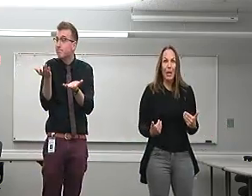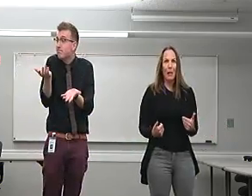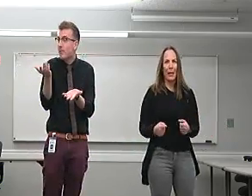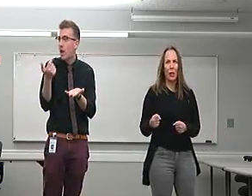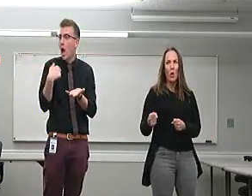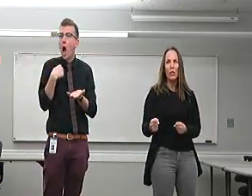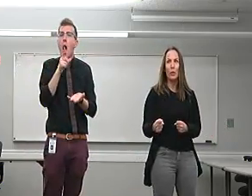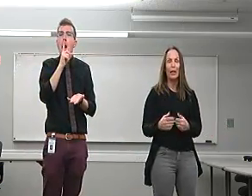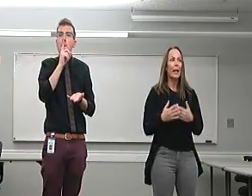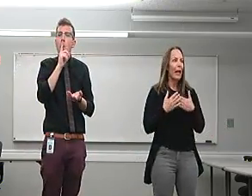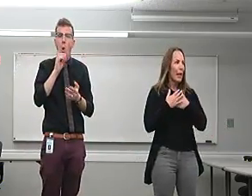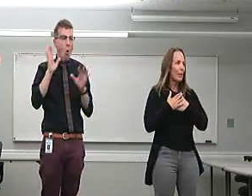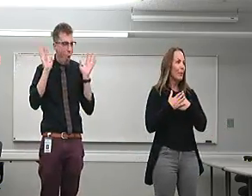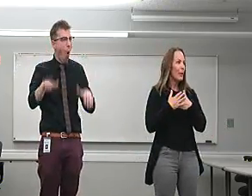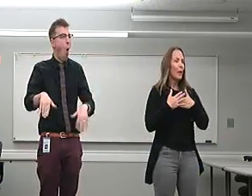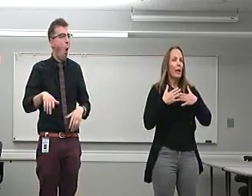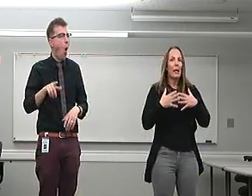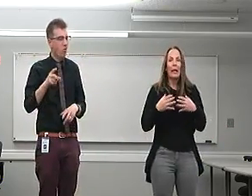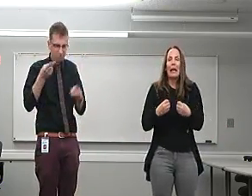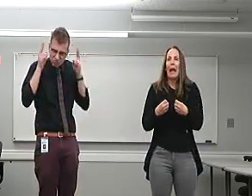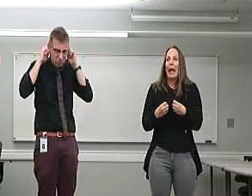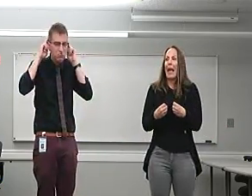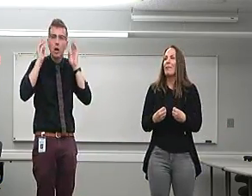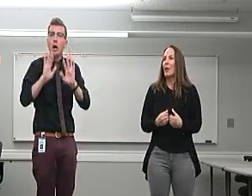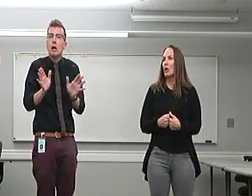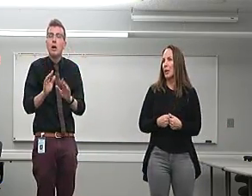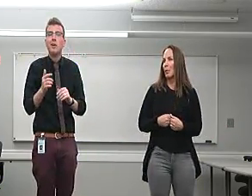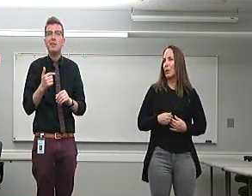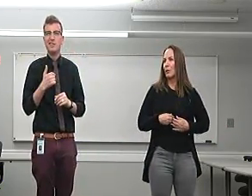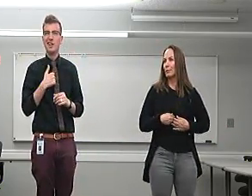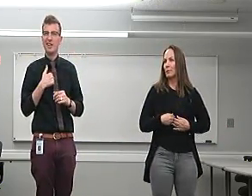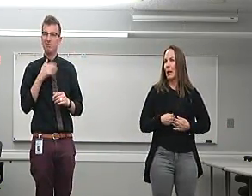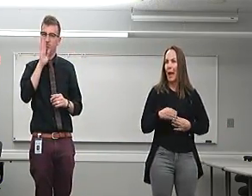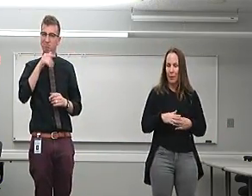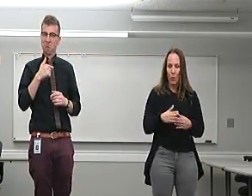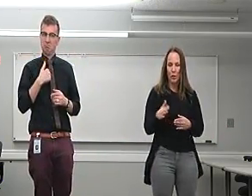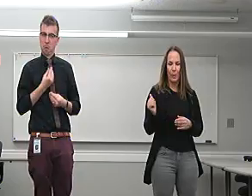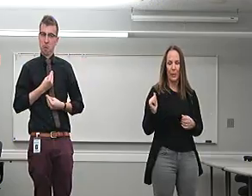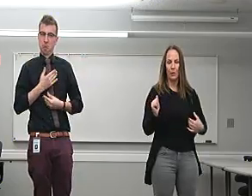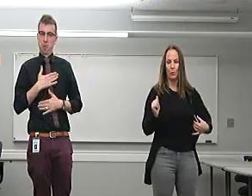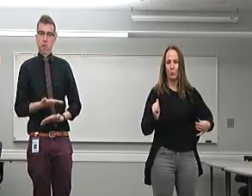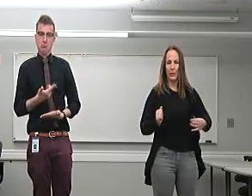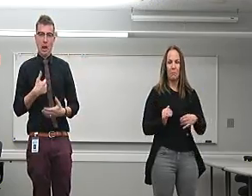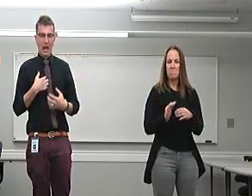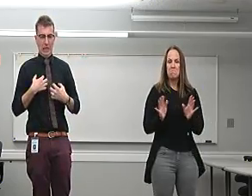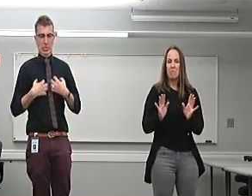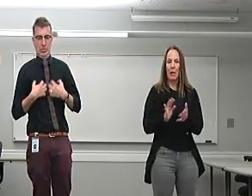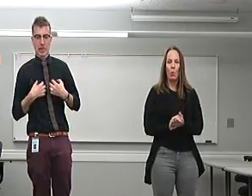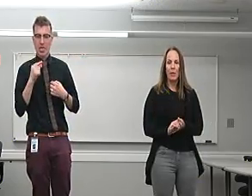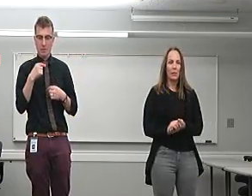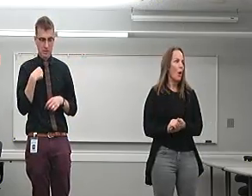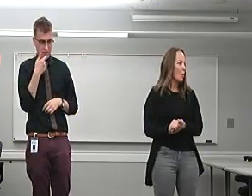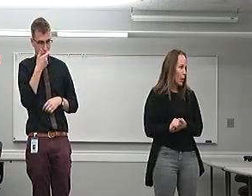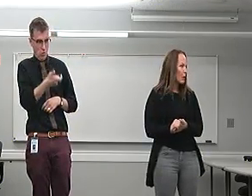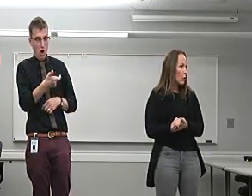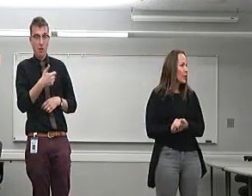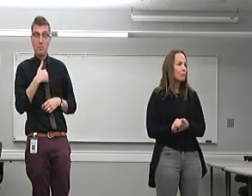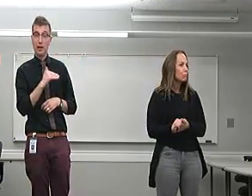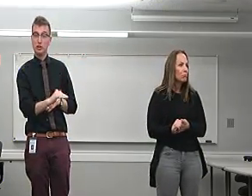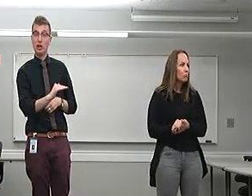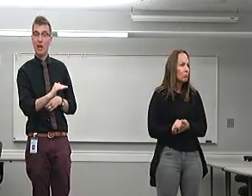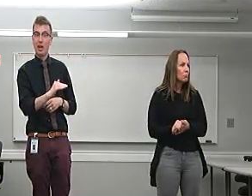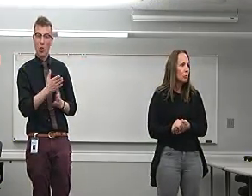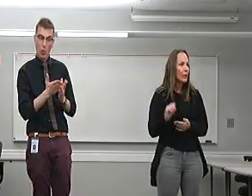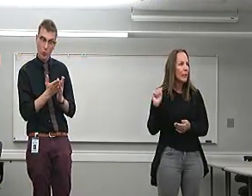it. I have a hard time with it. Haven't watched my kid go through it. It wasn't a hallmark moment when Leah